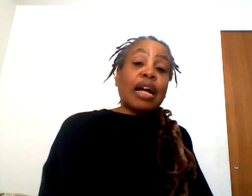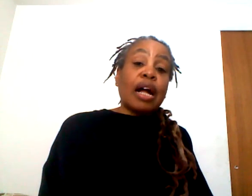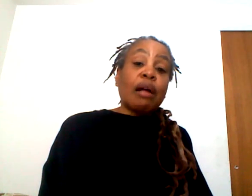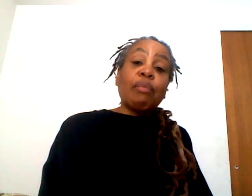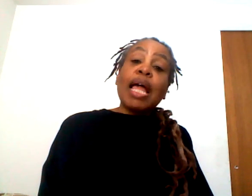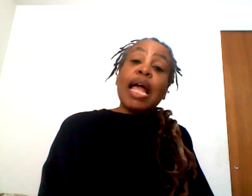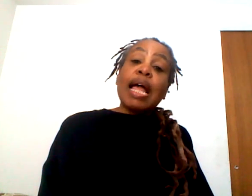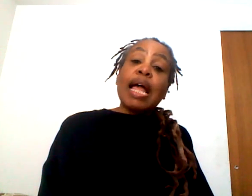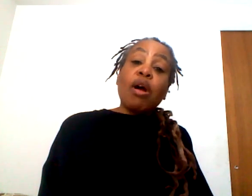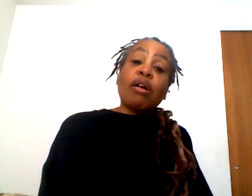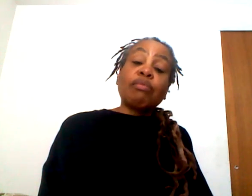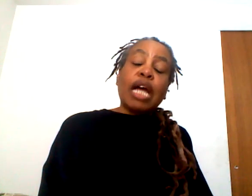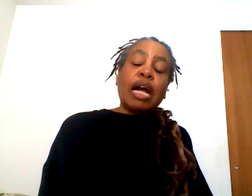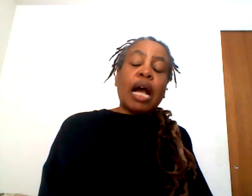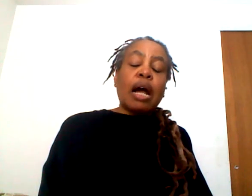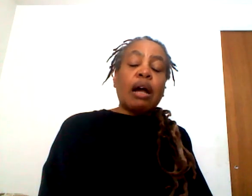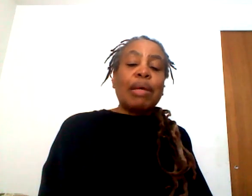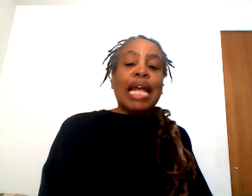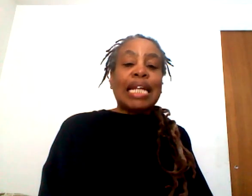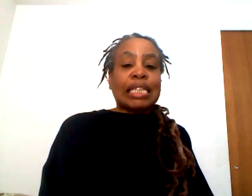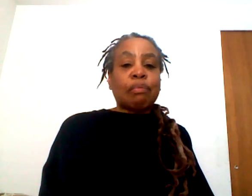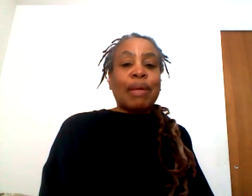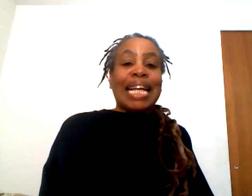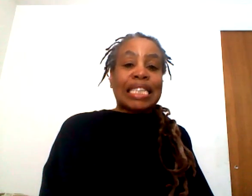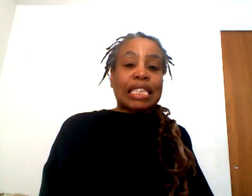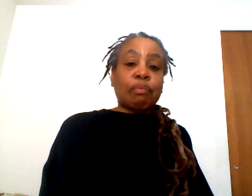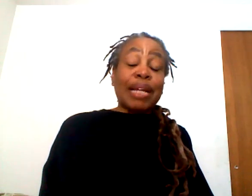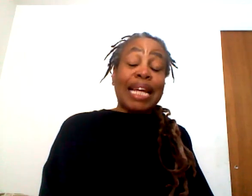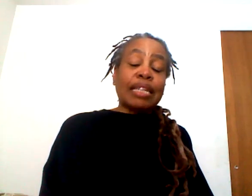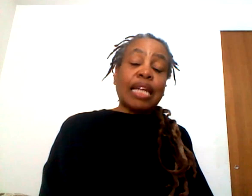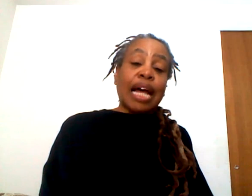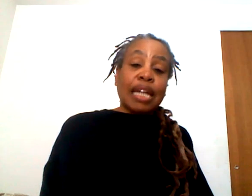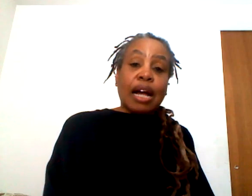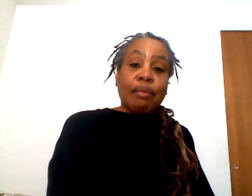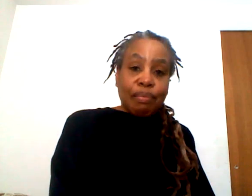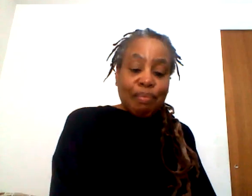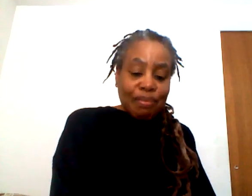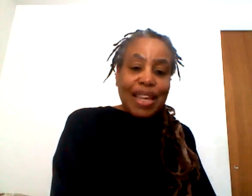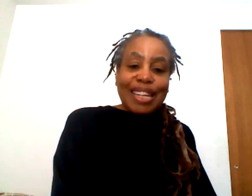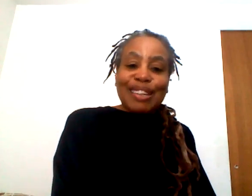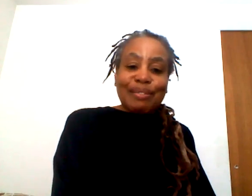carralaficklin.com and welcome.com and explain.com. Thank you.